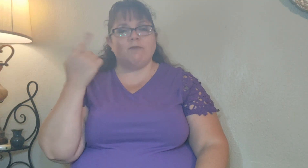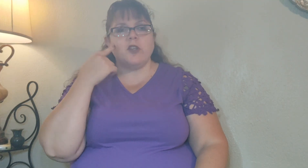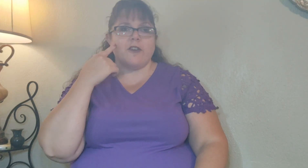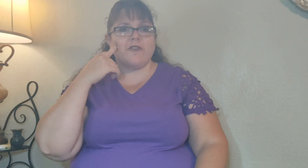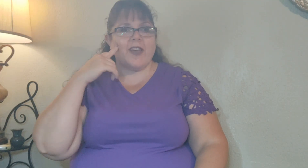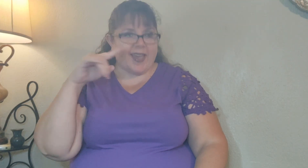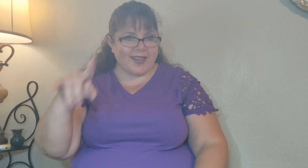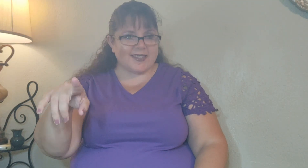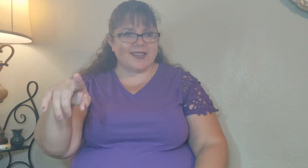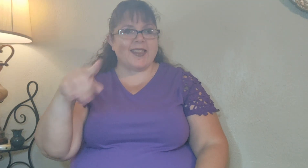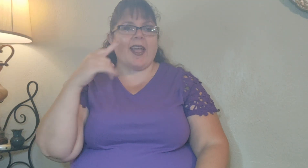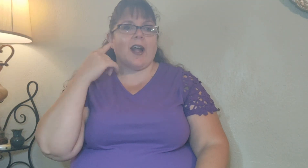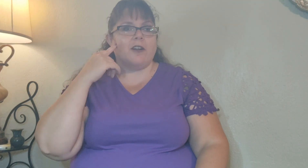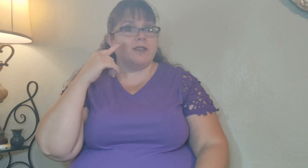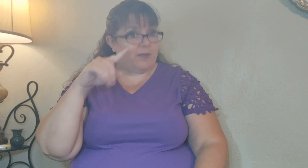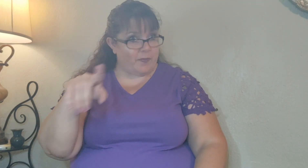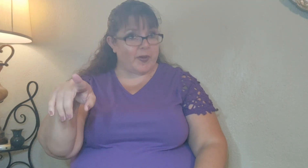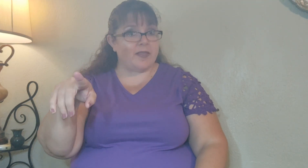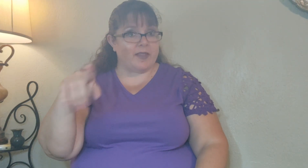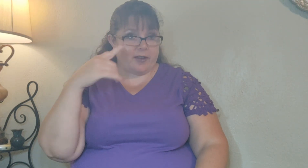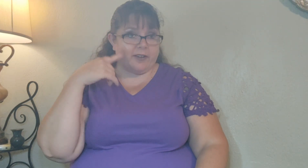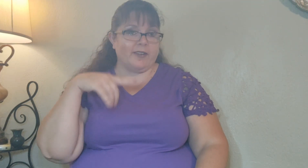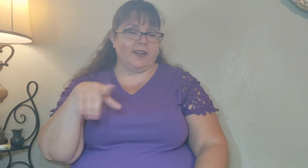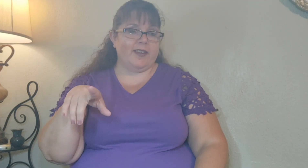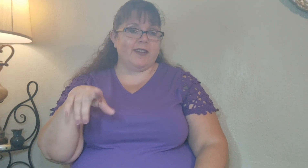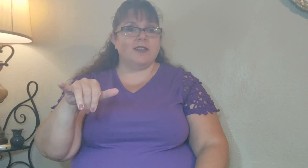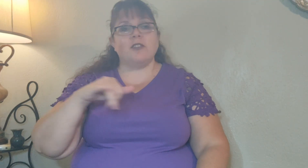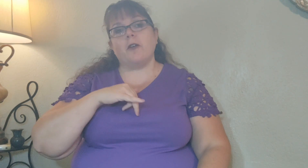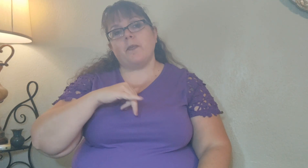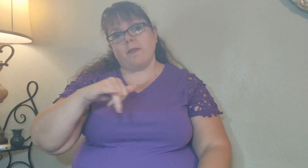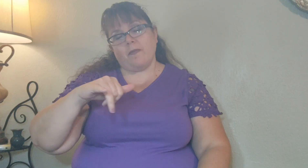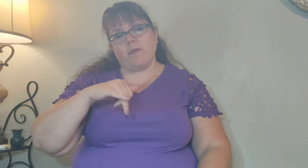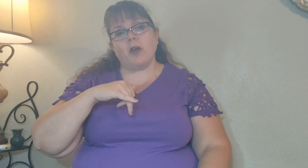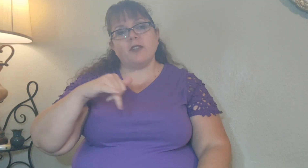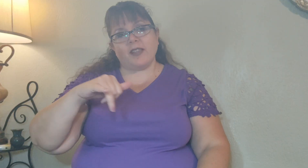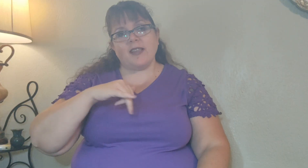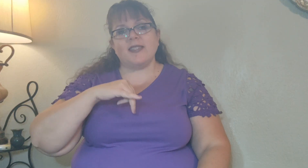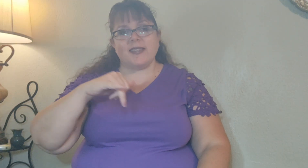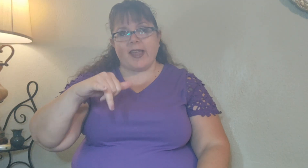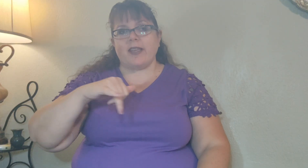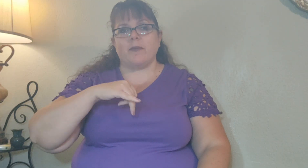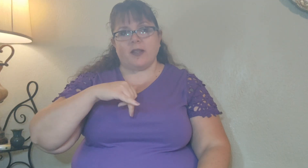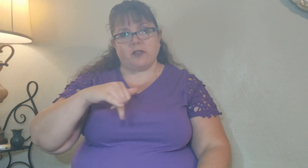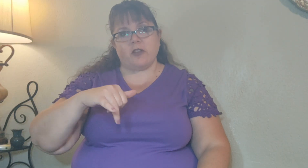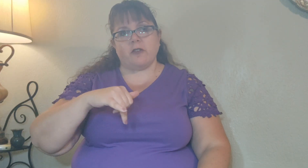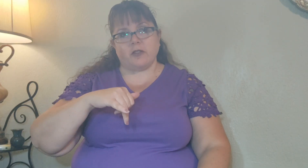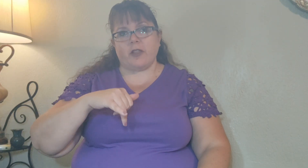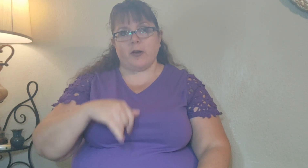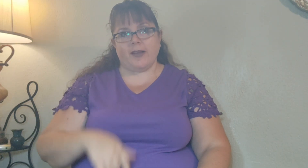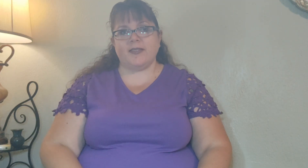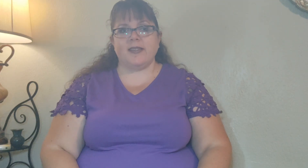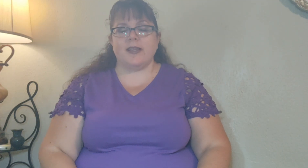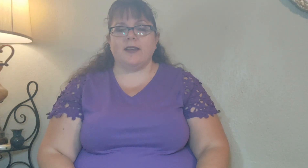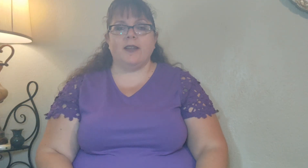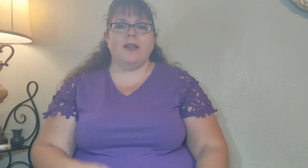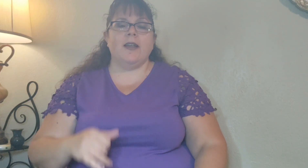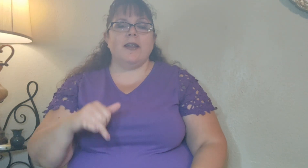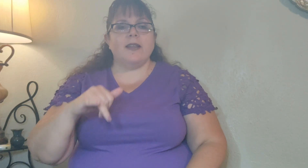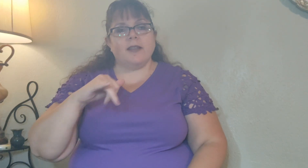to your face and out, been there. So mostly same is used, though, I've seen.